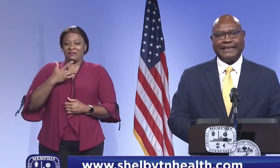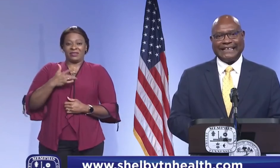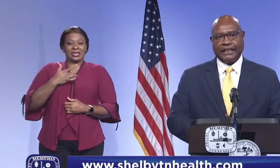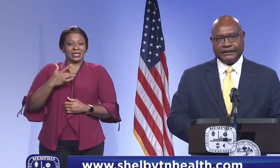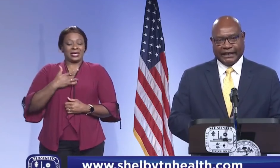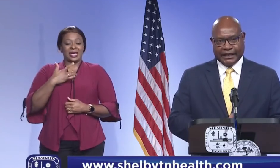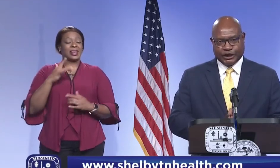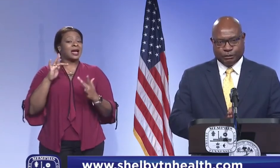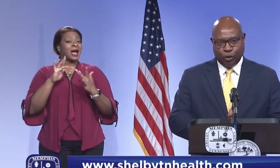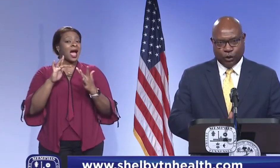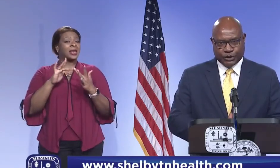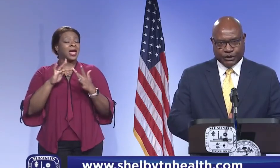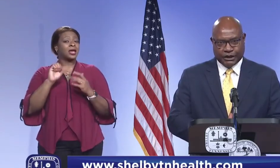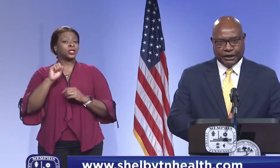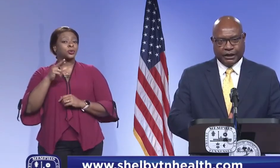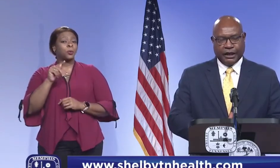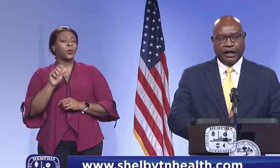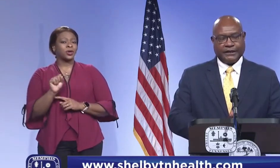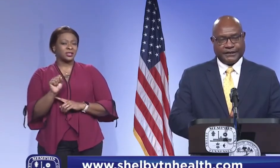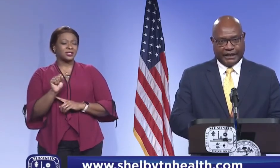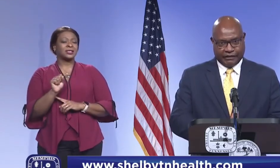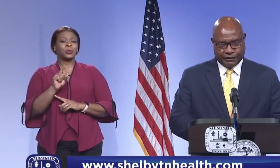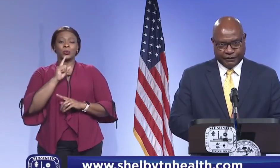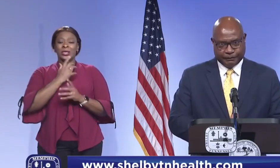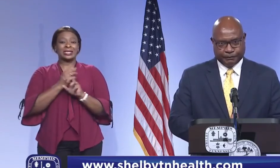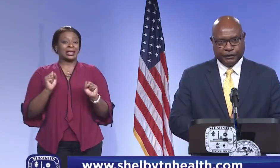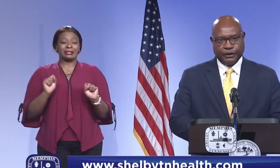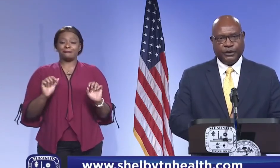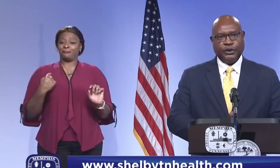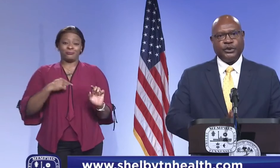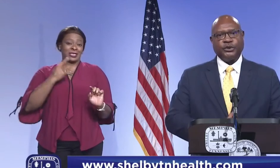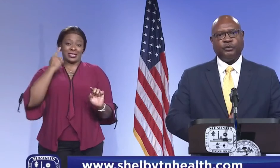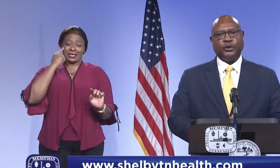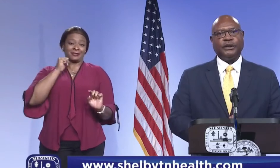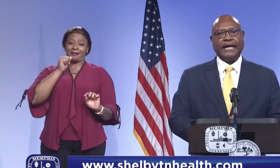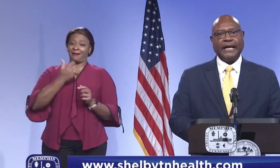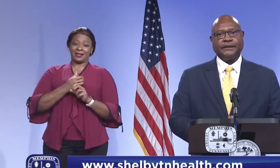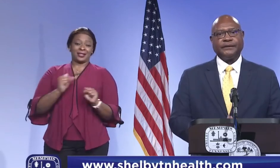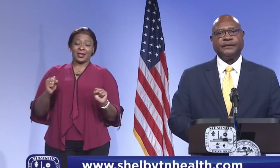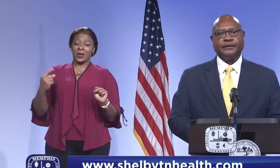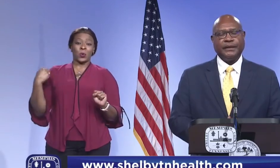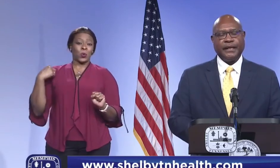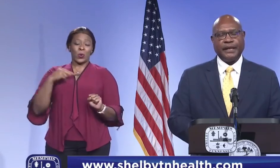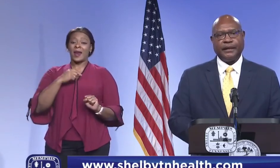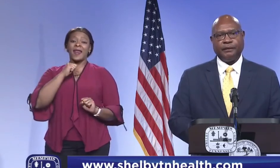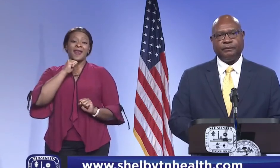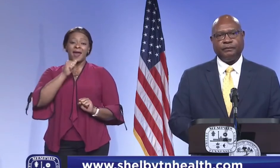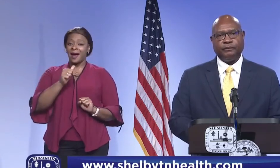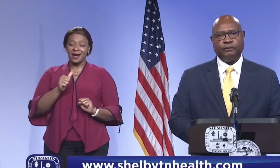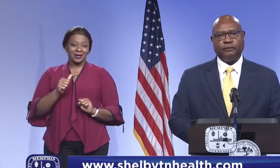that contact sports are safe. So we are not